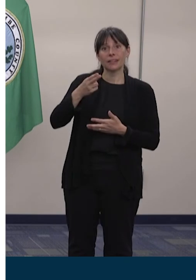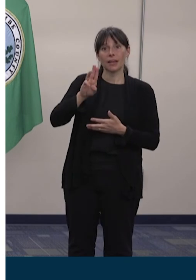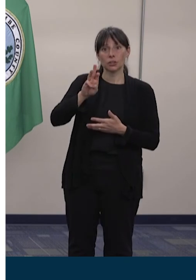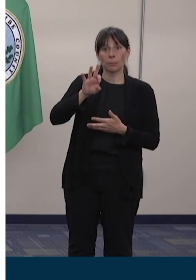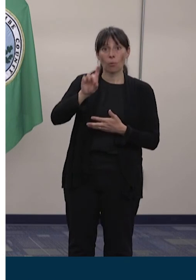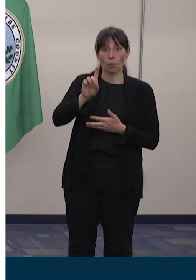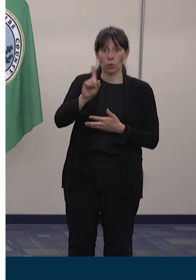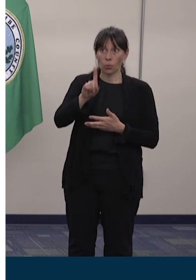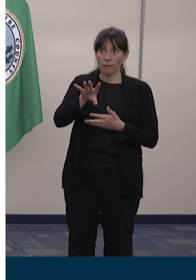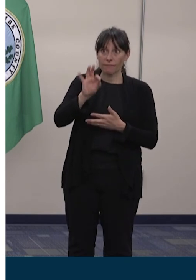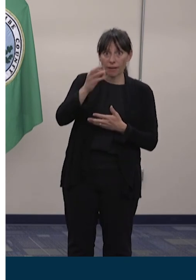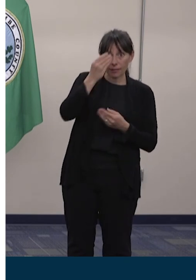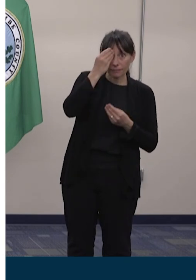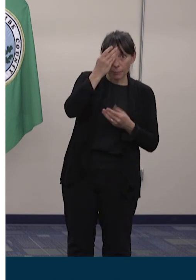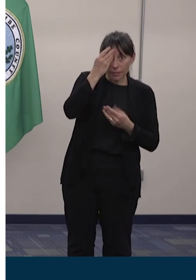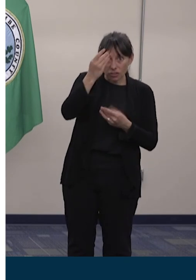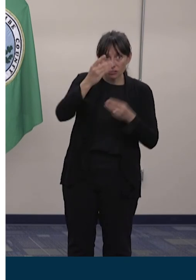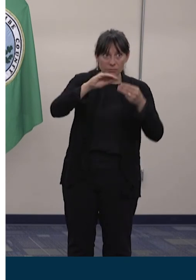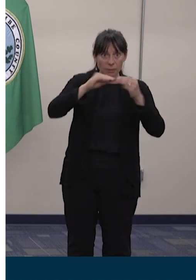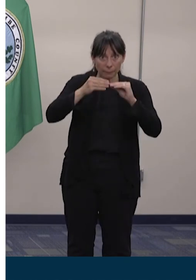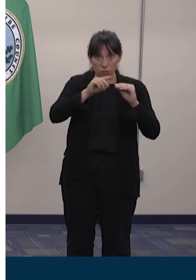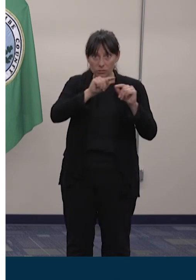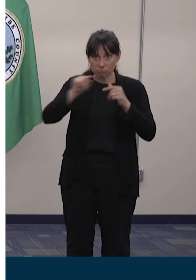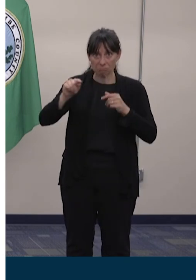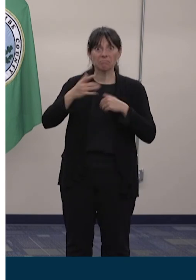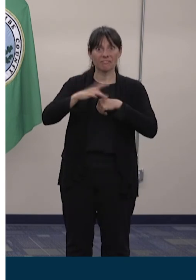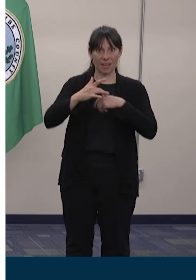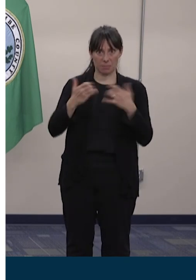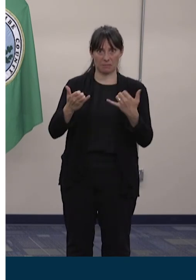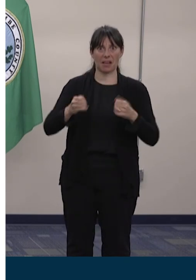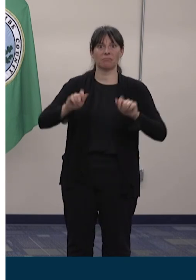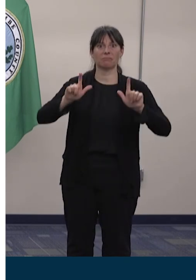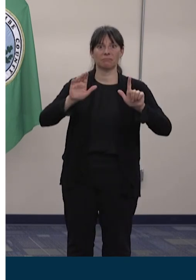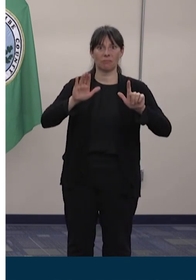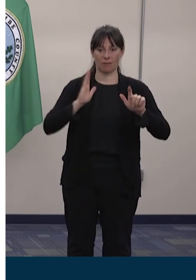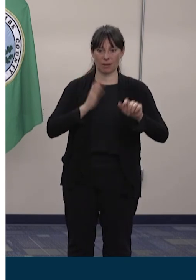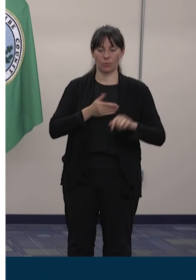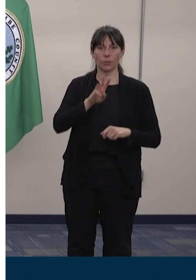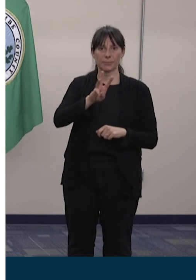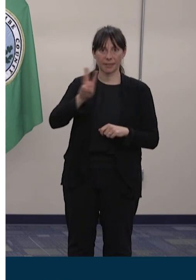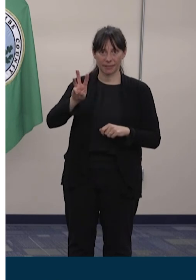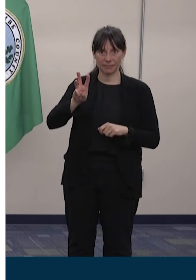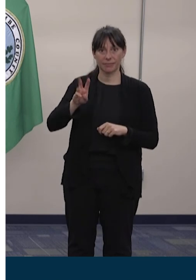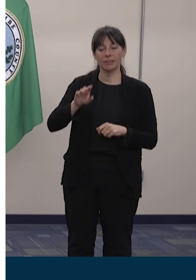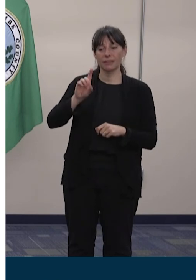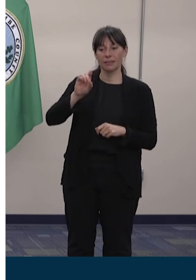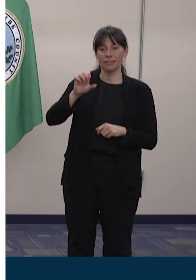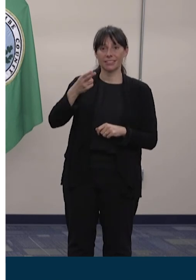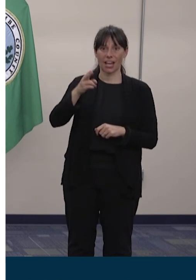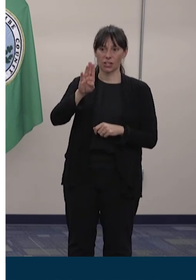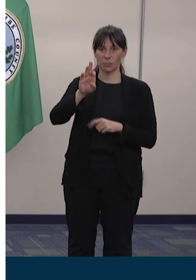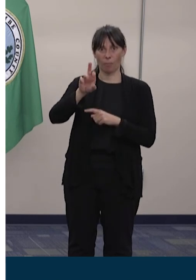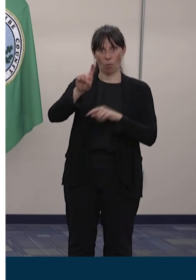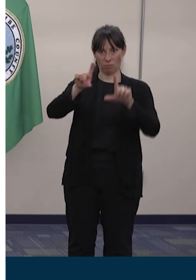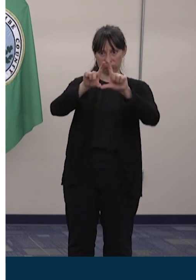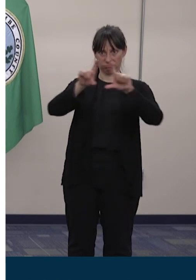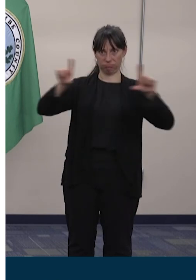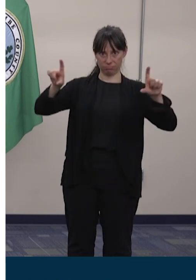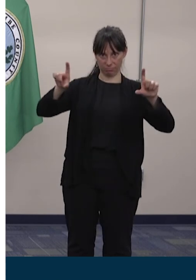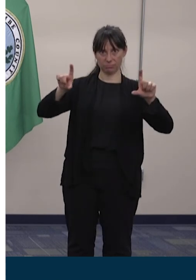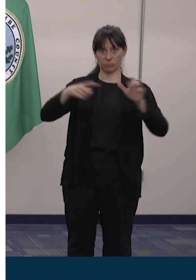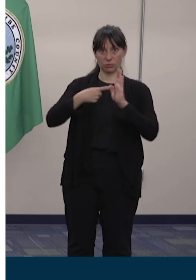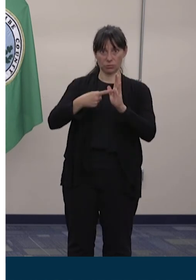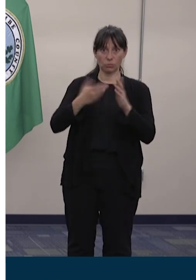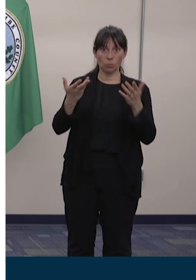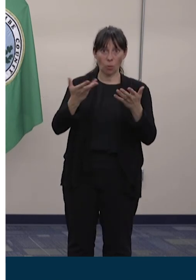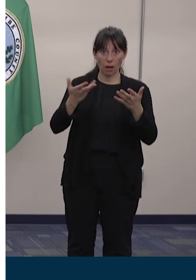la COVID-19 página website. web del condado. This dashboard includes Este information tablero tiene on lab confirmed información de casos cases of confirmados